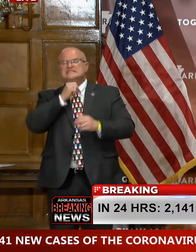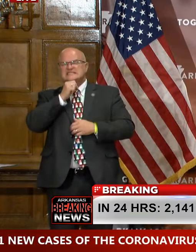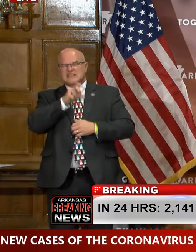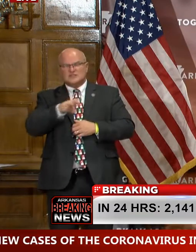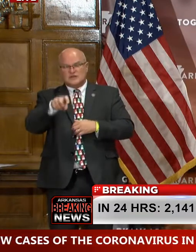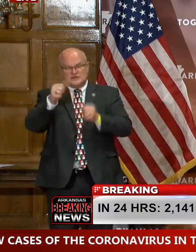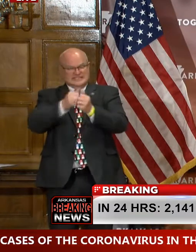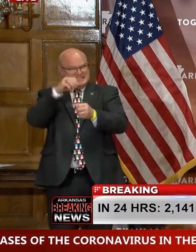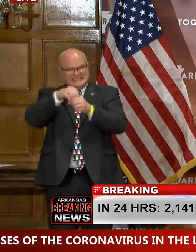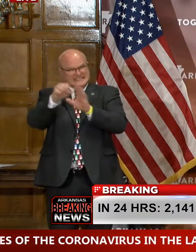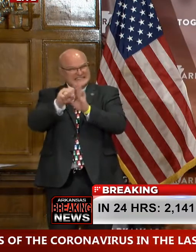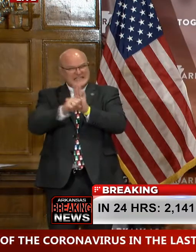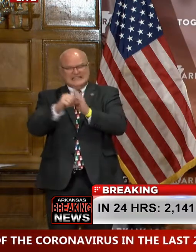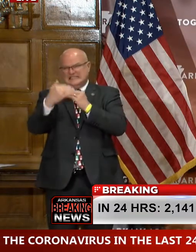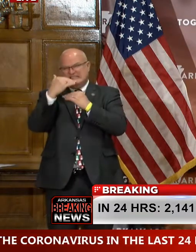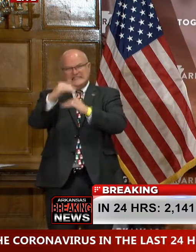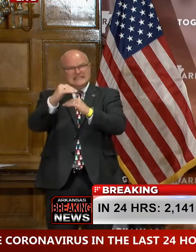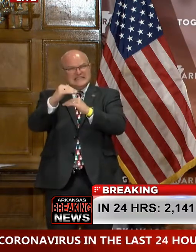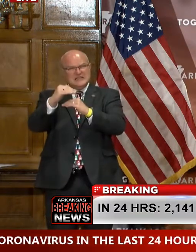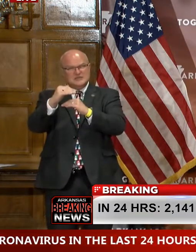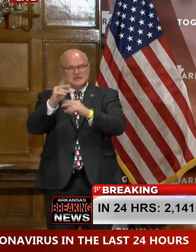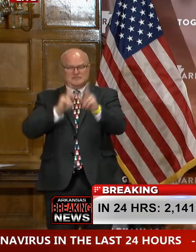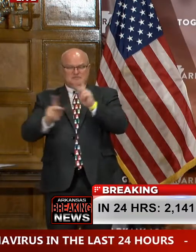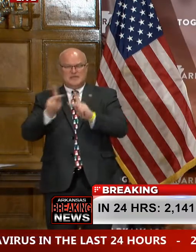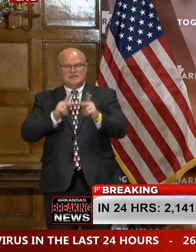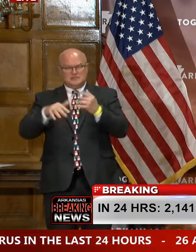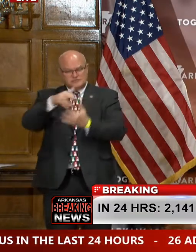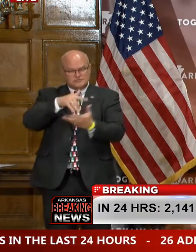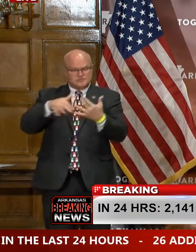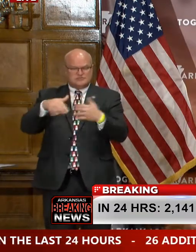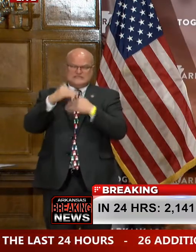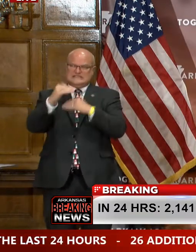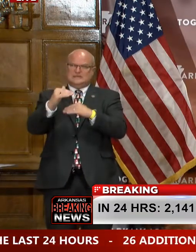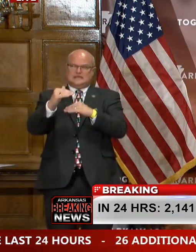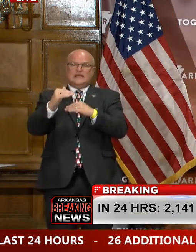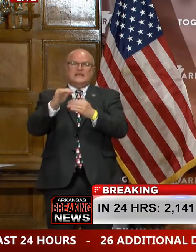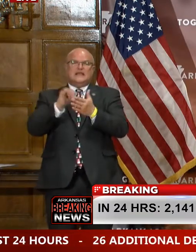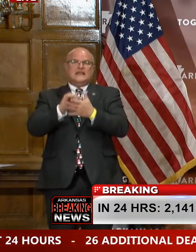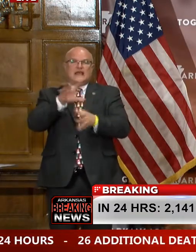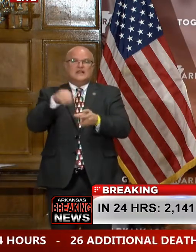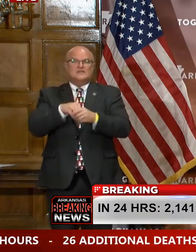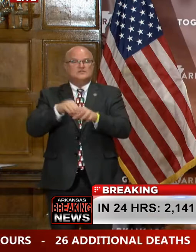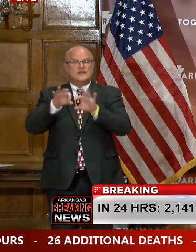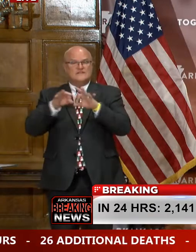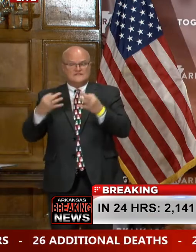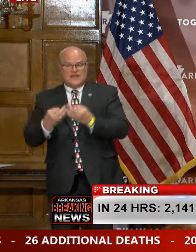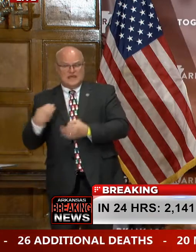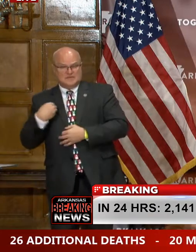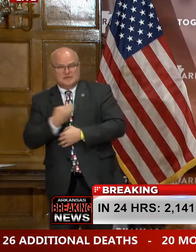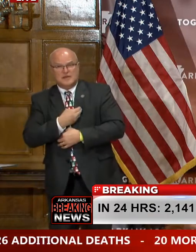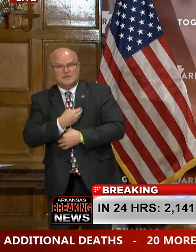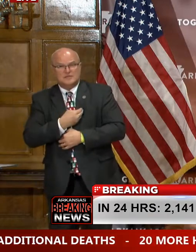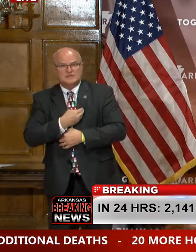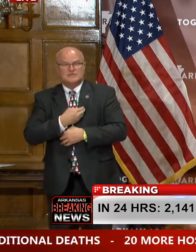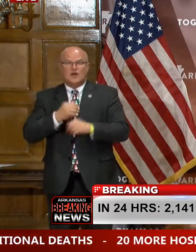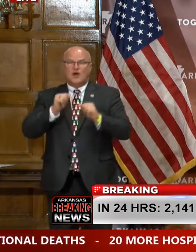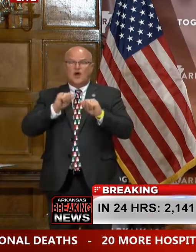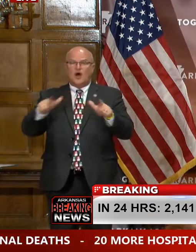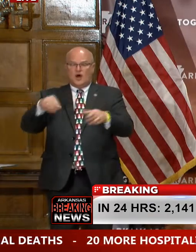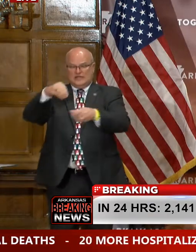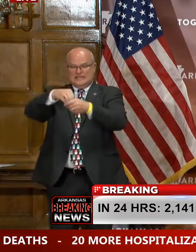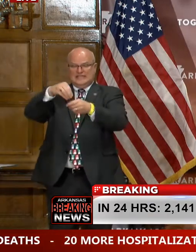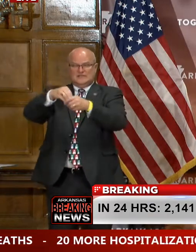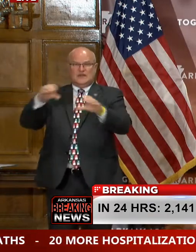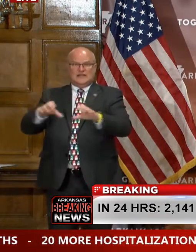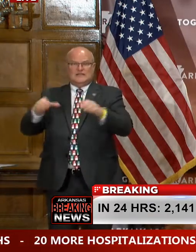state. Limit the individuals that you congregate with. That includes family members. All indoor